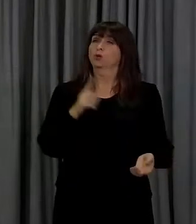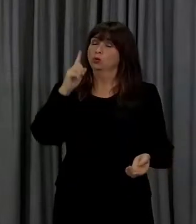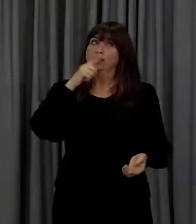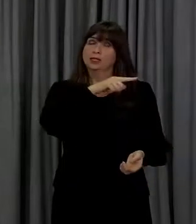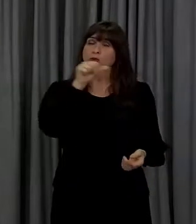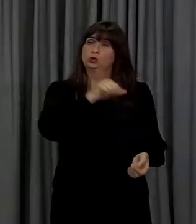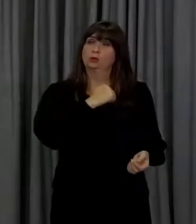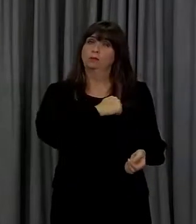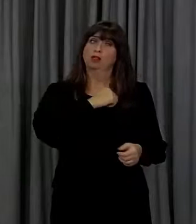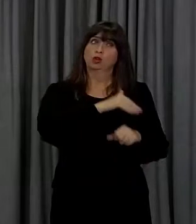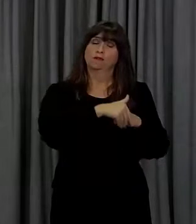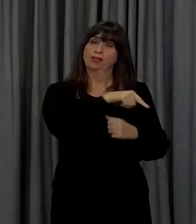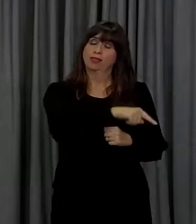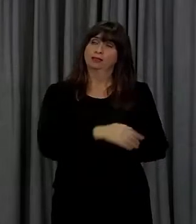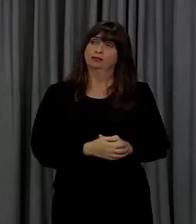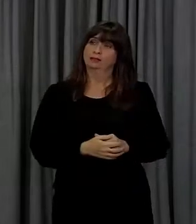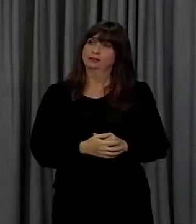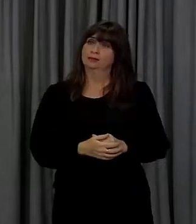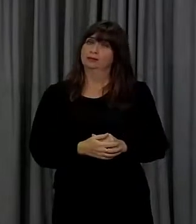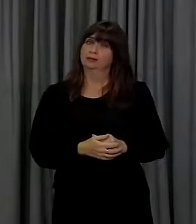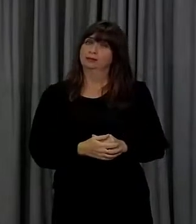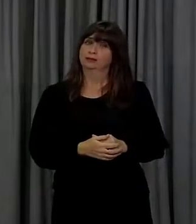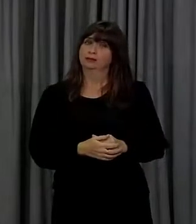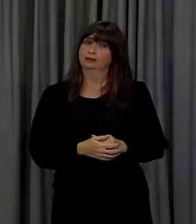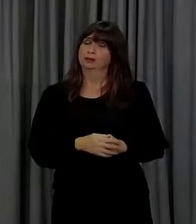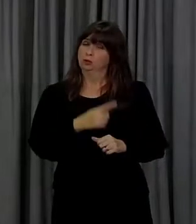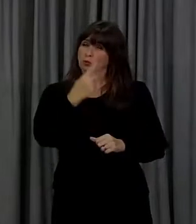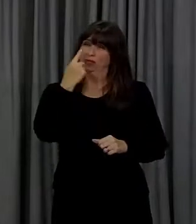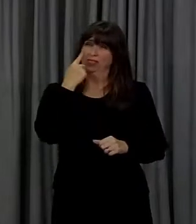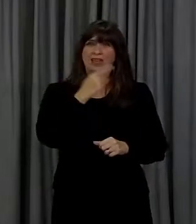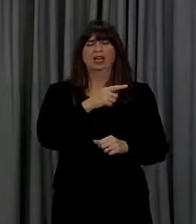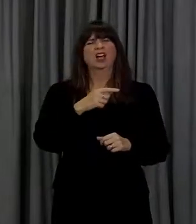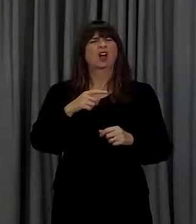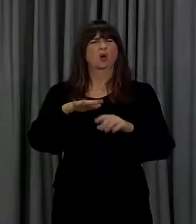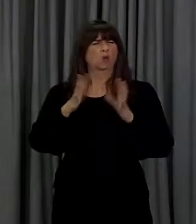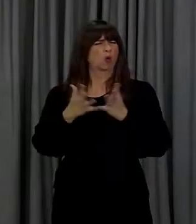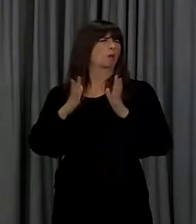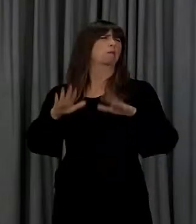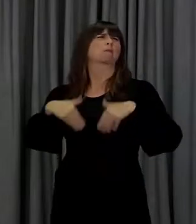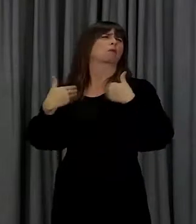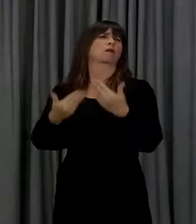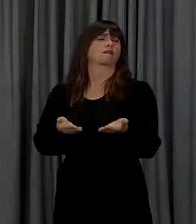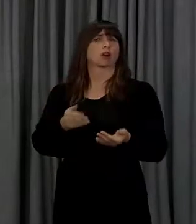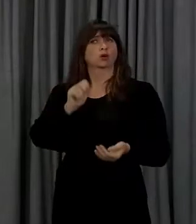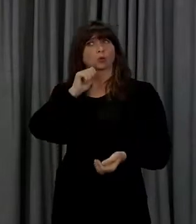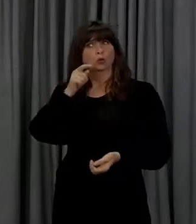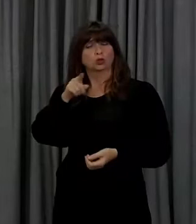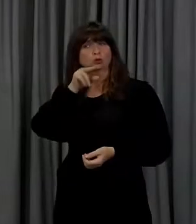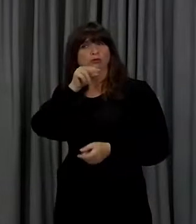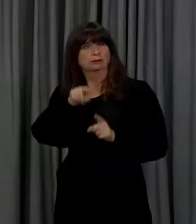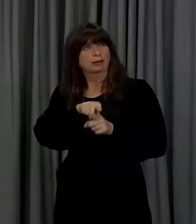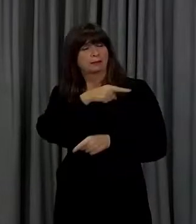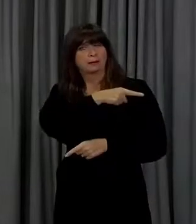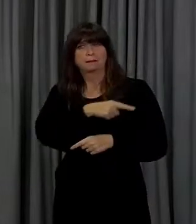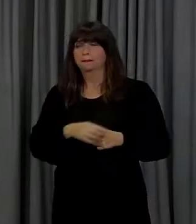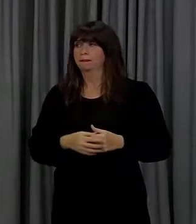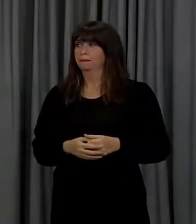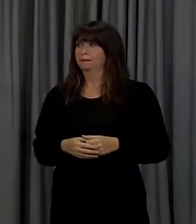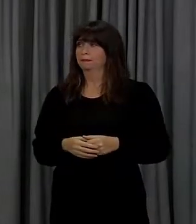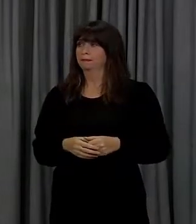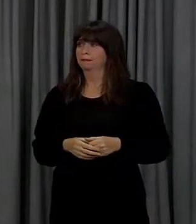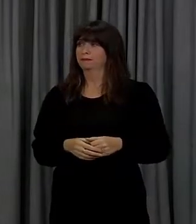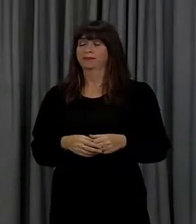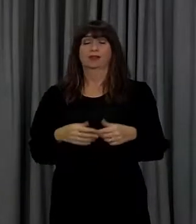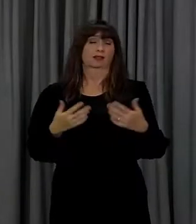should apologise for those comments? And are those words that you would have used? Look, the key thing with this